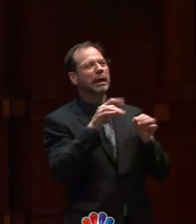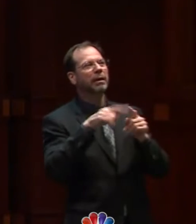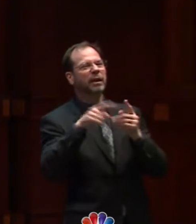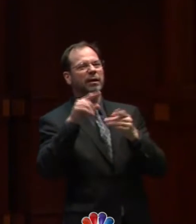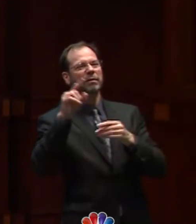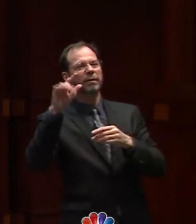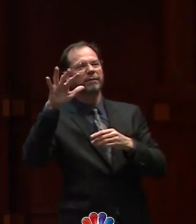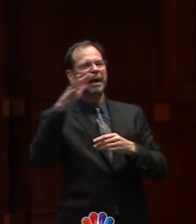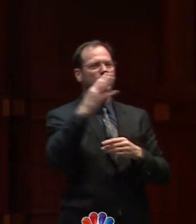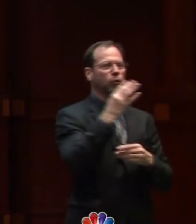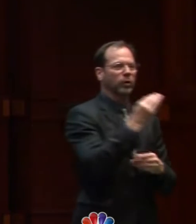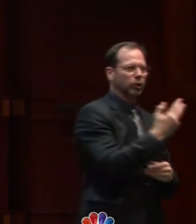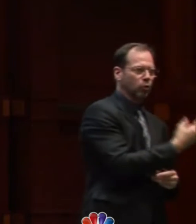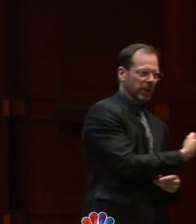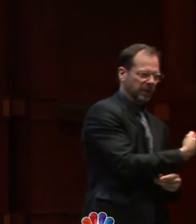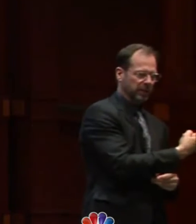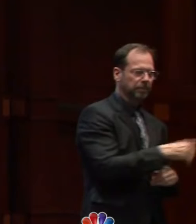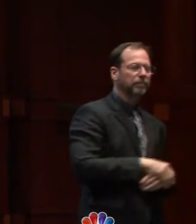categories.